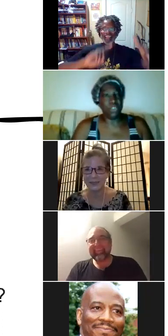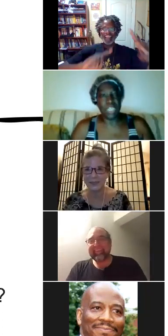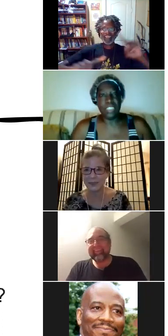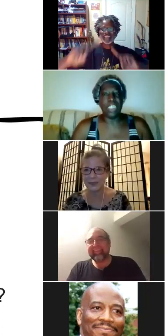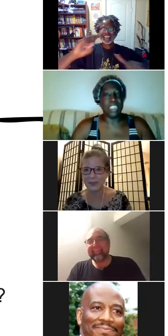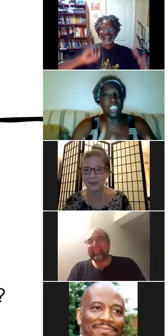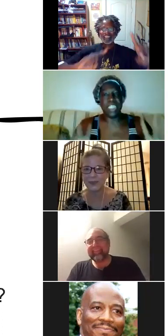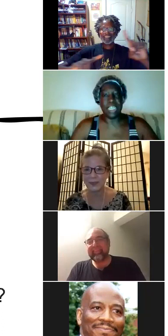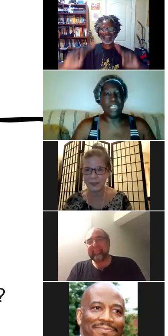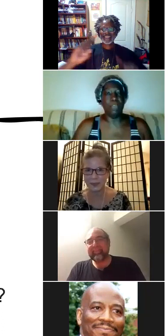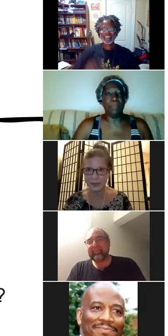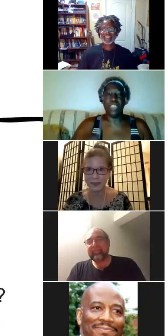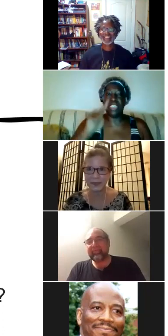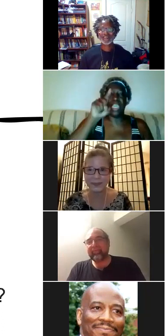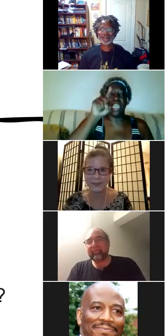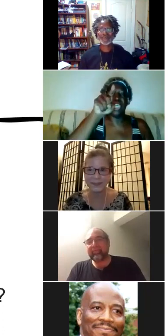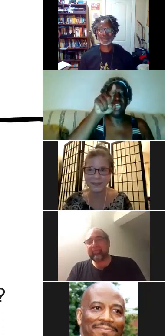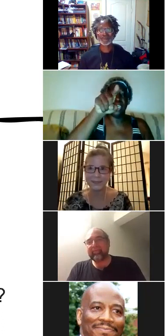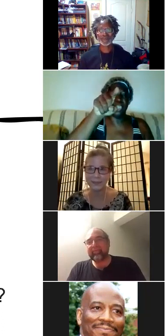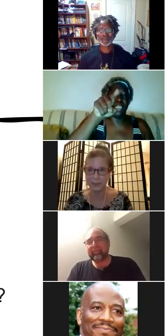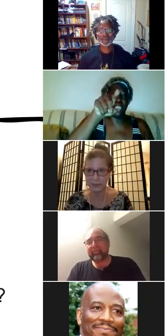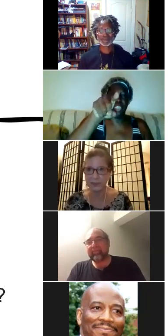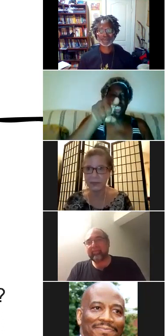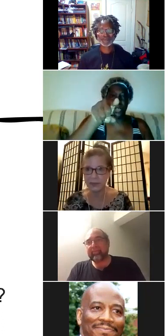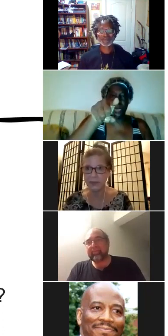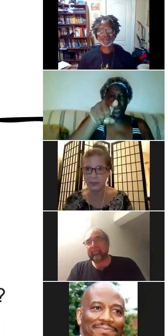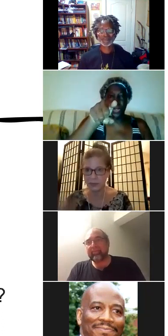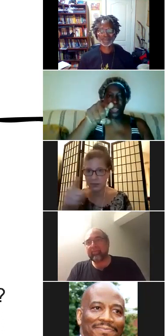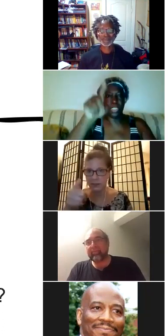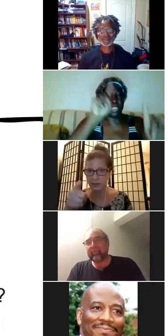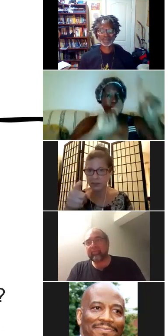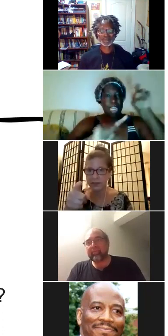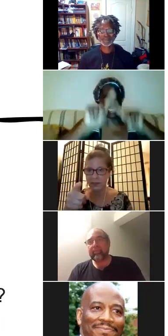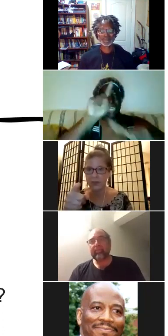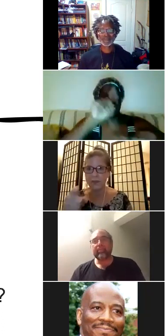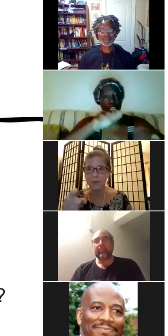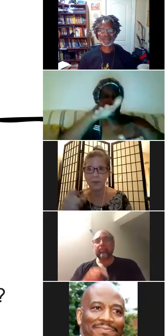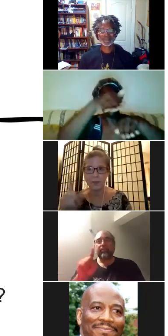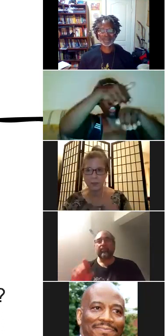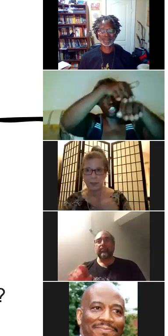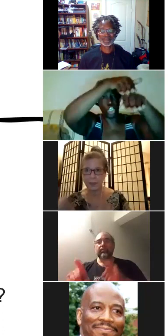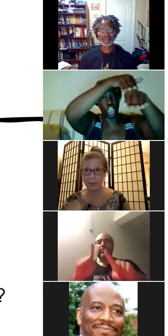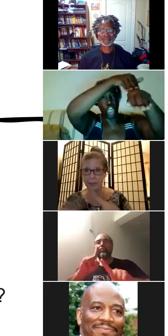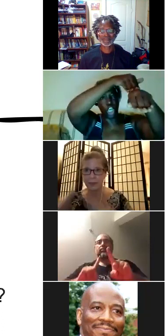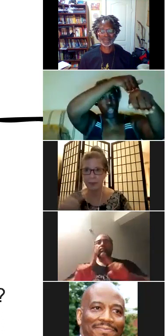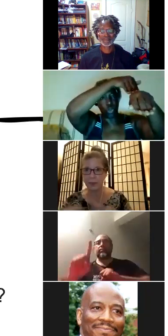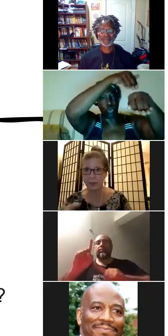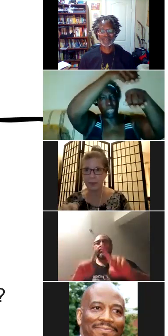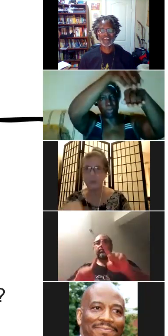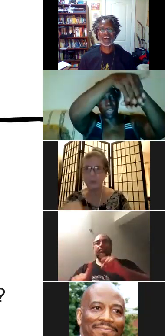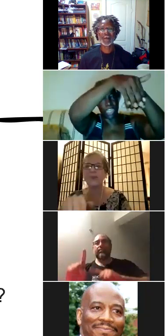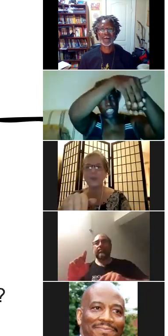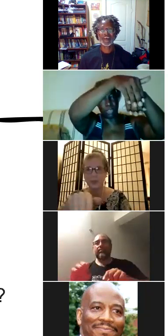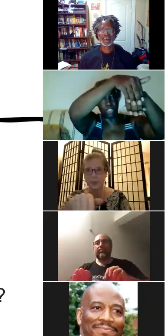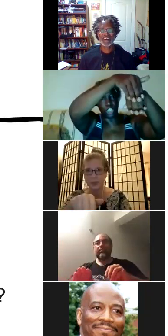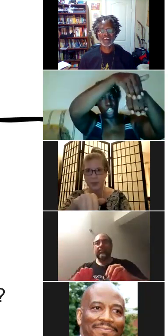And then you also can say, it's not on here, but you can say, you sign slow. Come